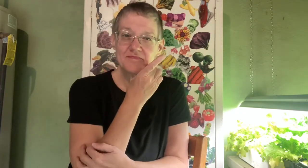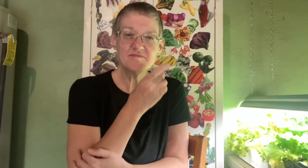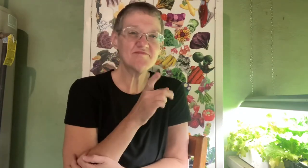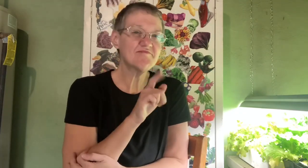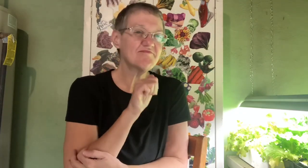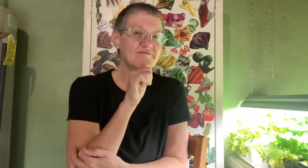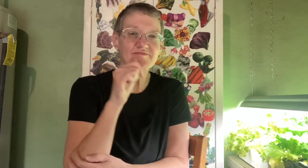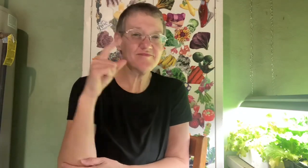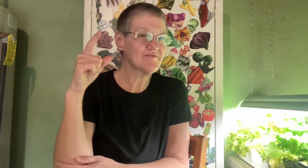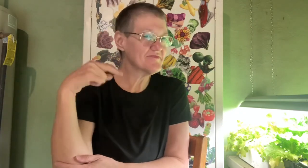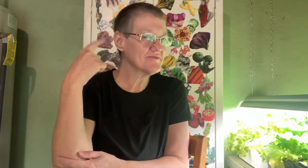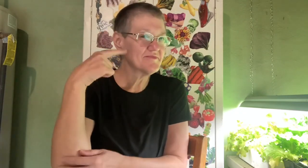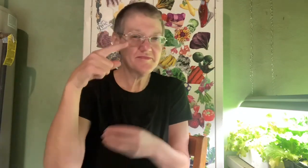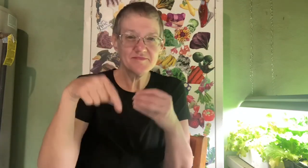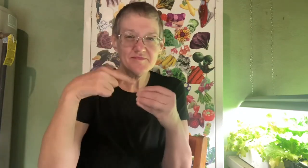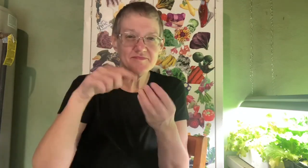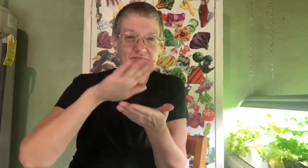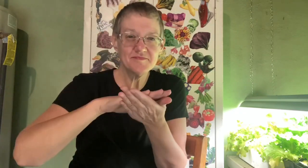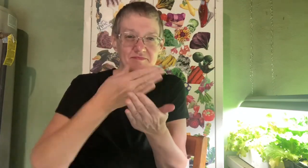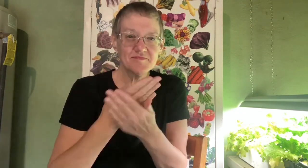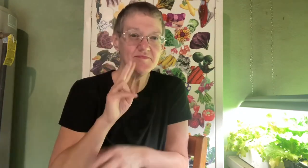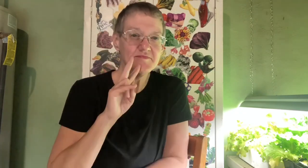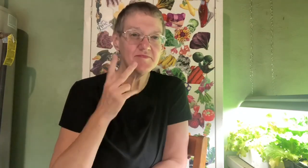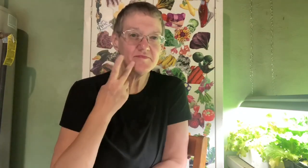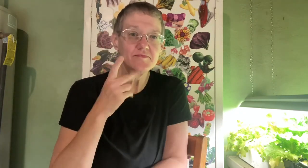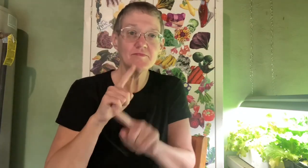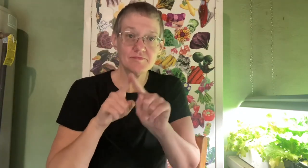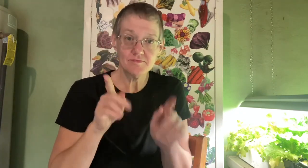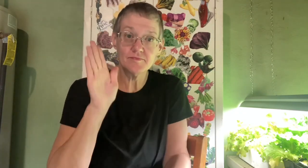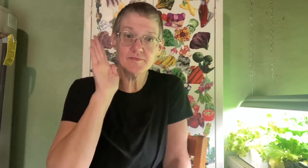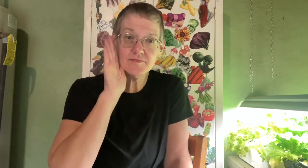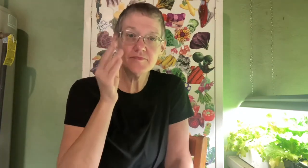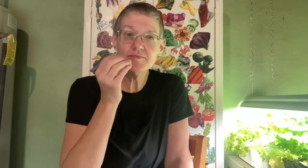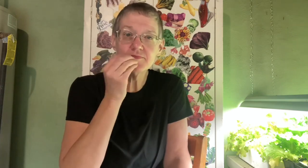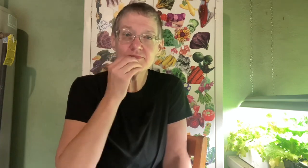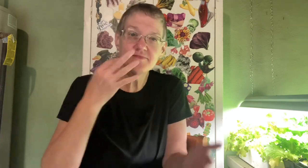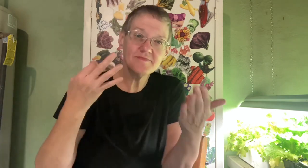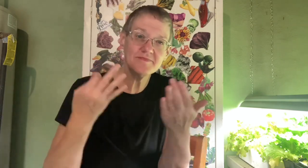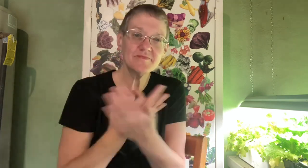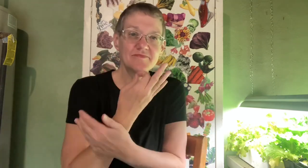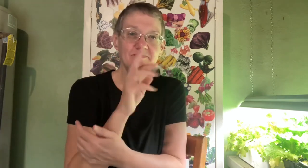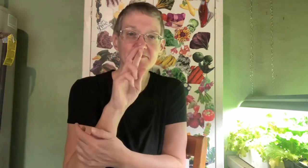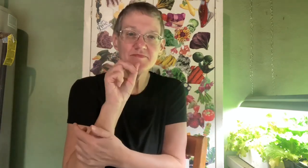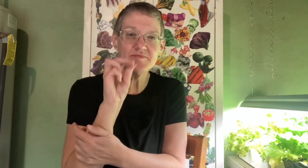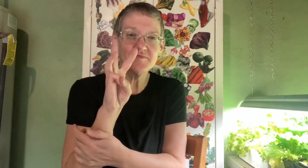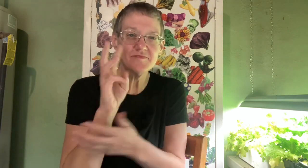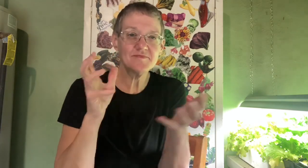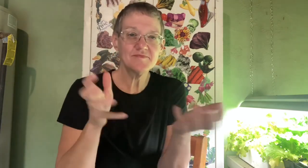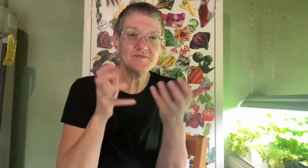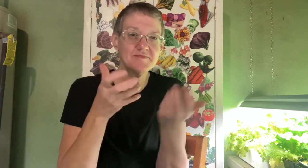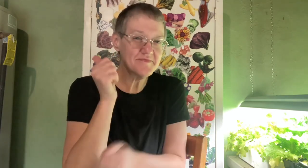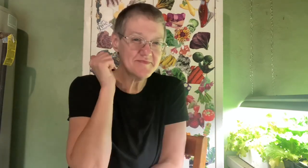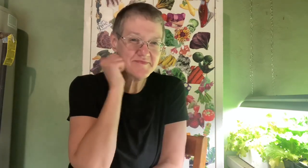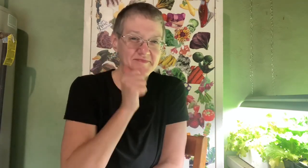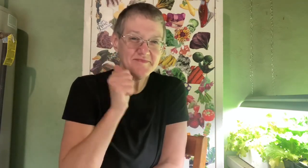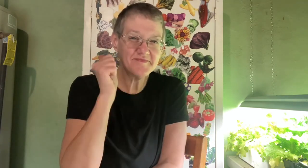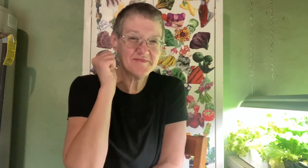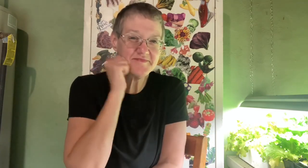because Dale, my husband, is not crazy about cooked vegetables, but he will eat a fresh raw salad every